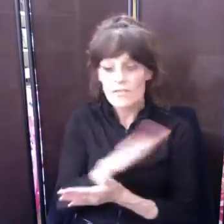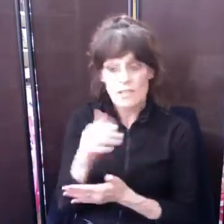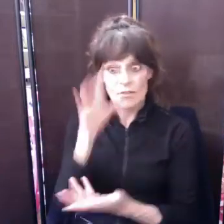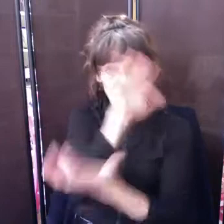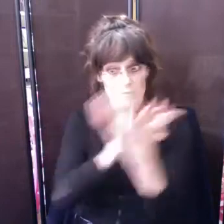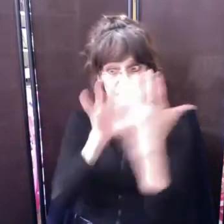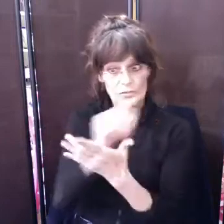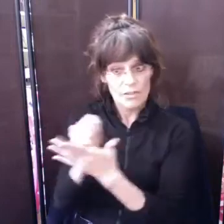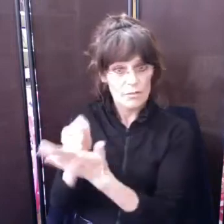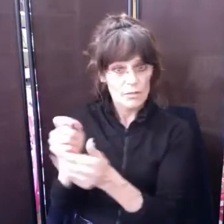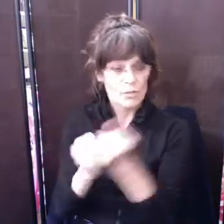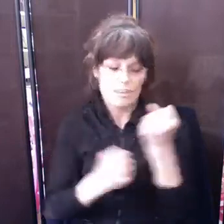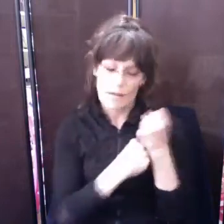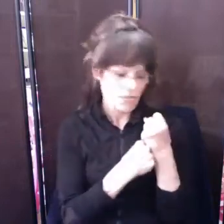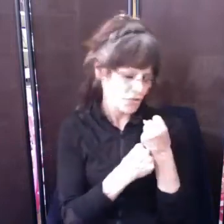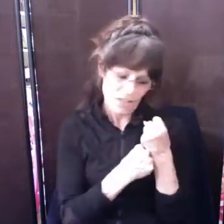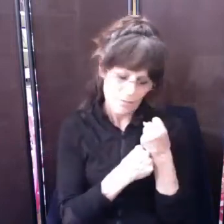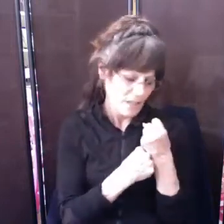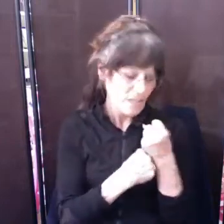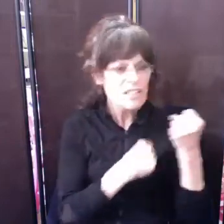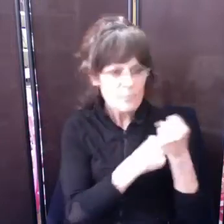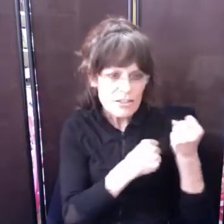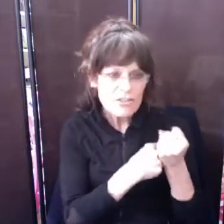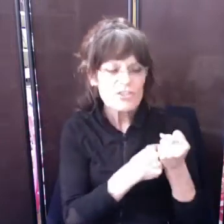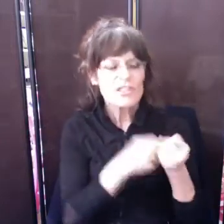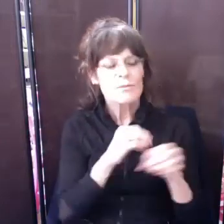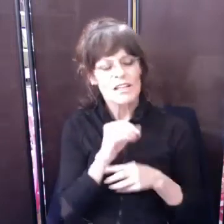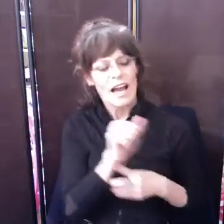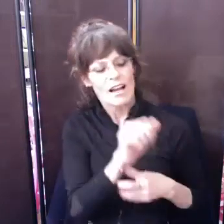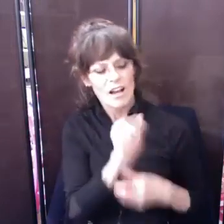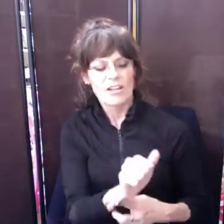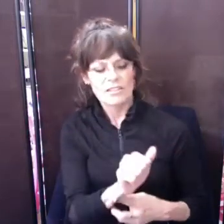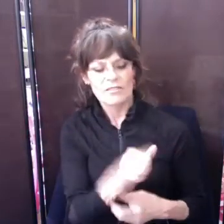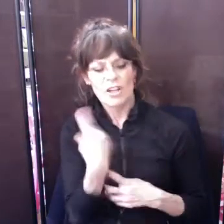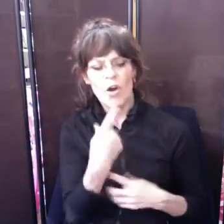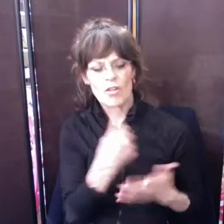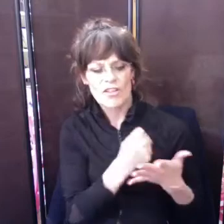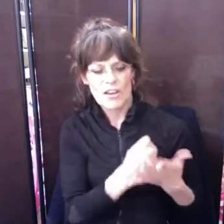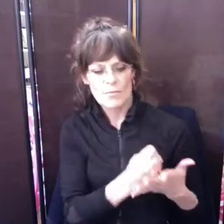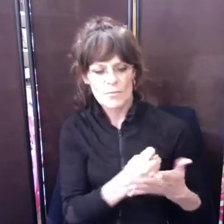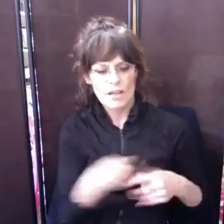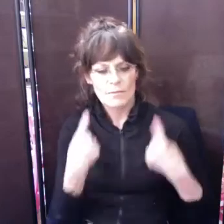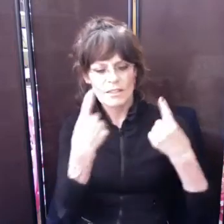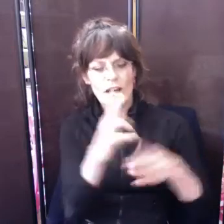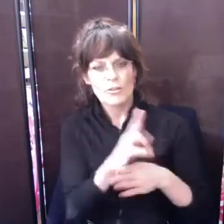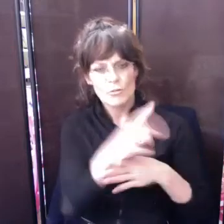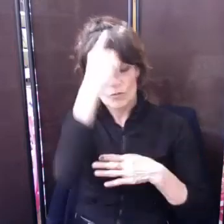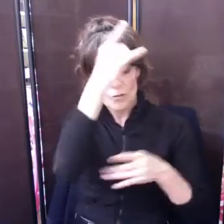with sponsorship. Sponsorship and Alcoholics Anonymous are the only therapy that I have ever used for my alcoholism. But I've had